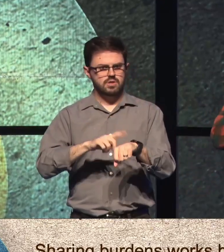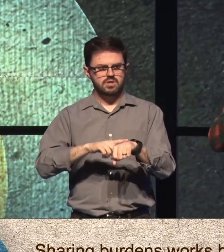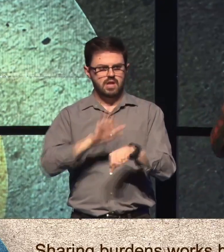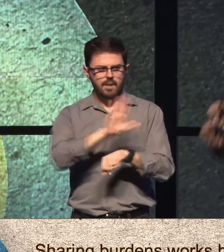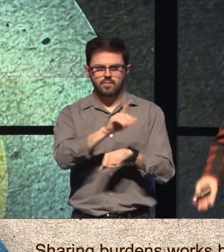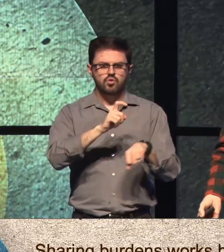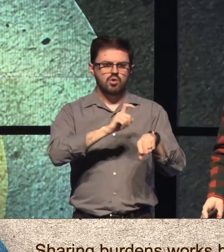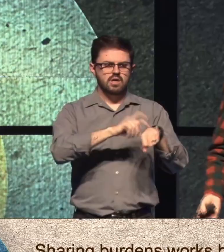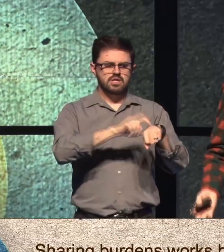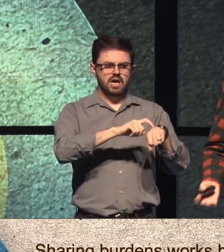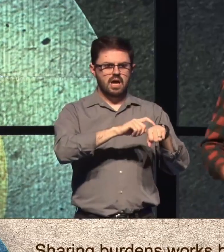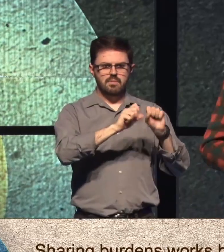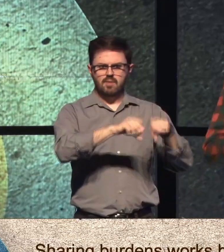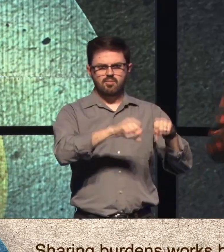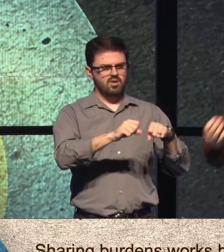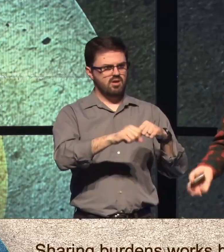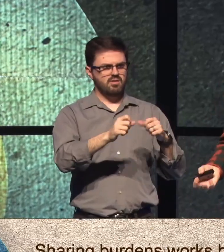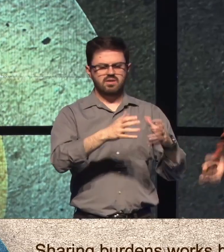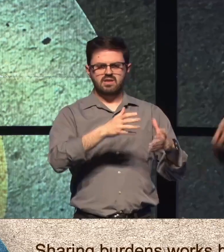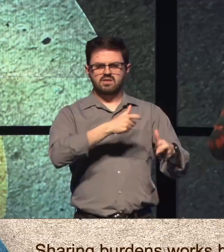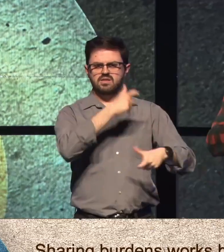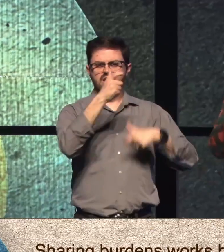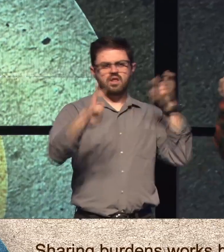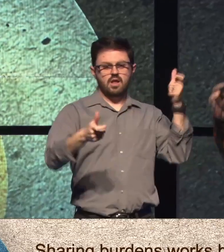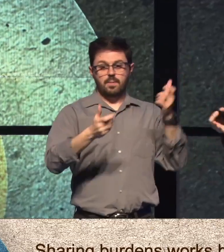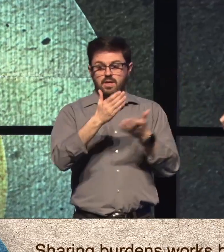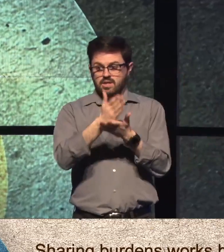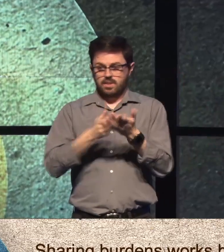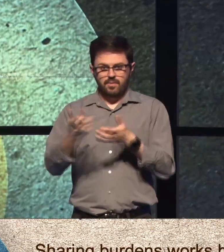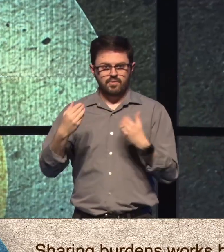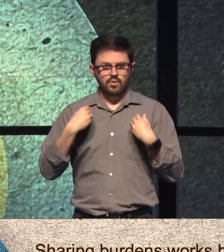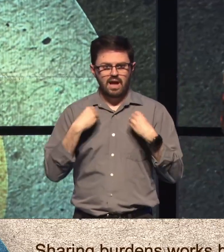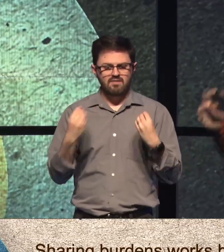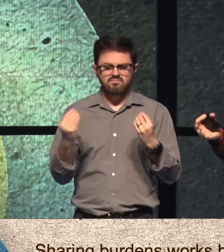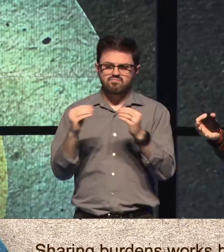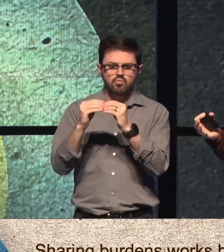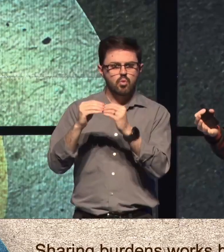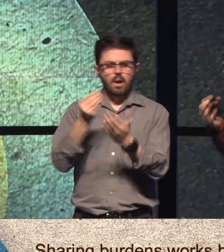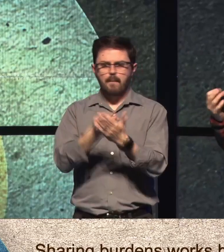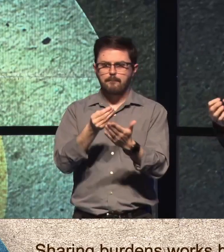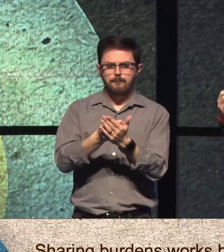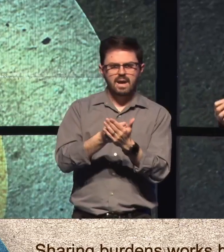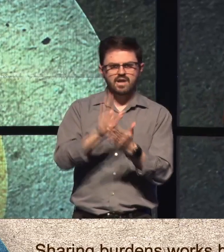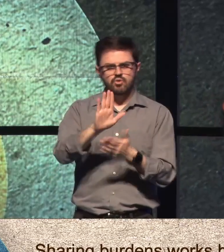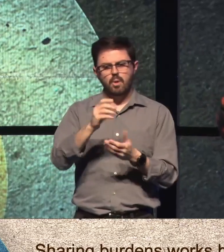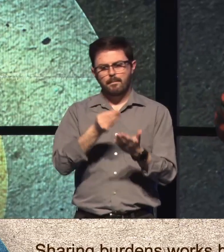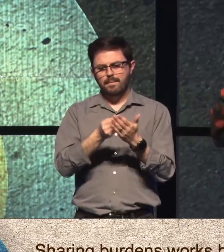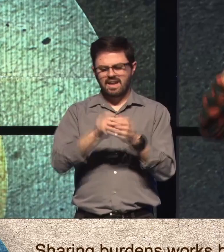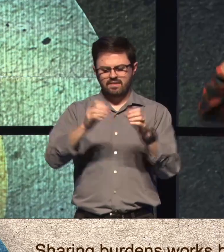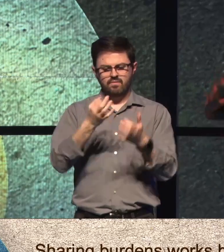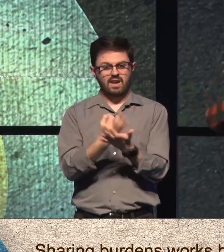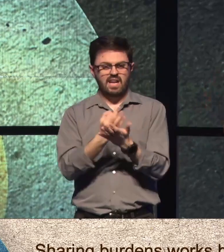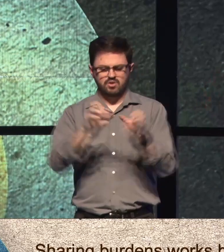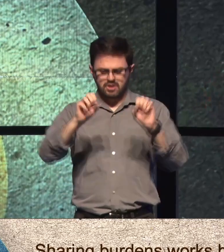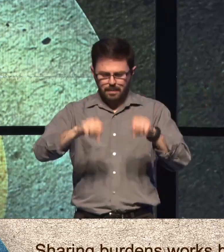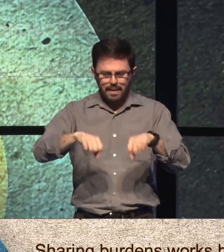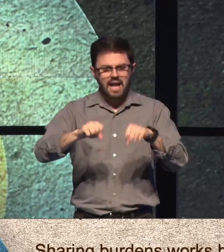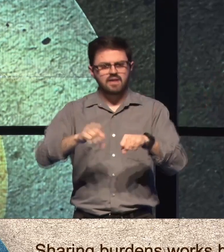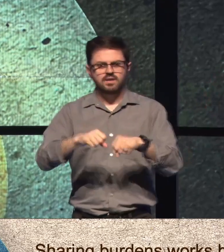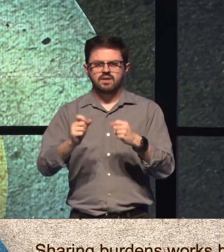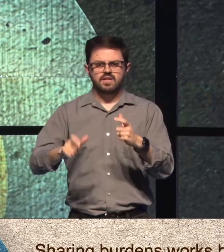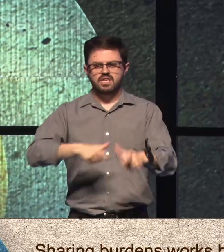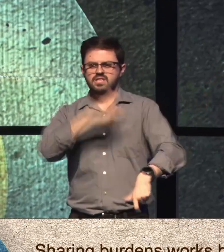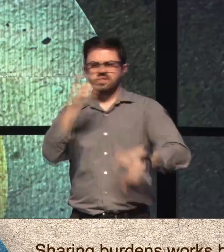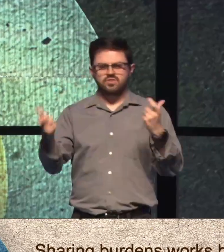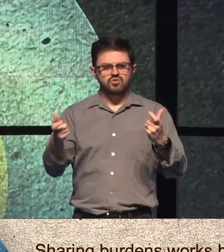have financial resources that others don't. Your financial capacity is big. And so you become a generous person with your